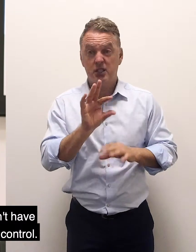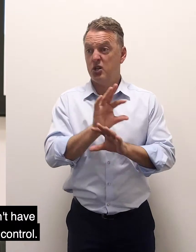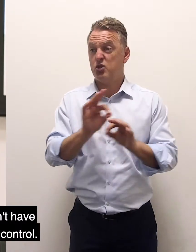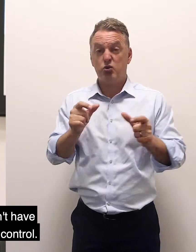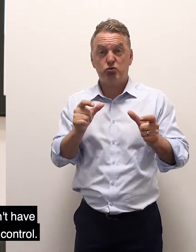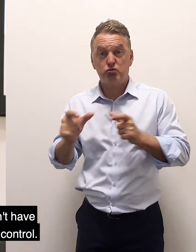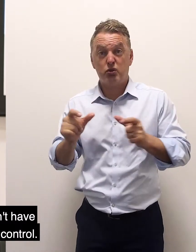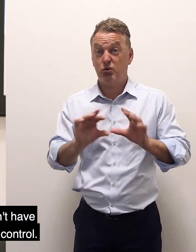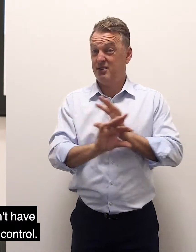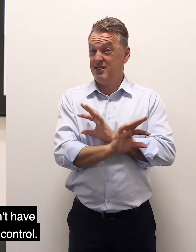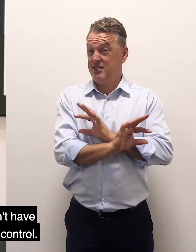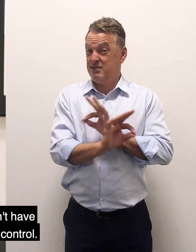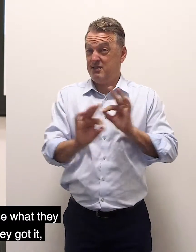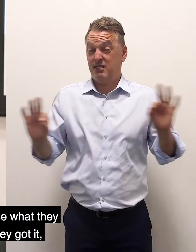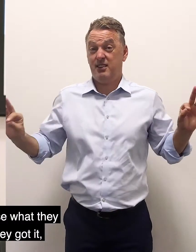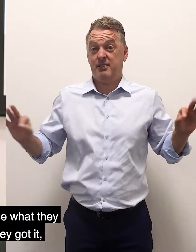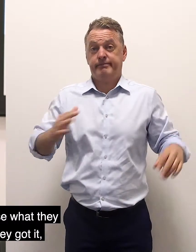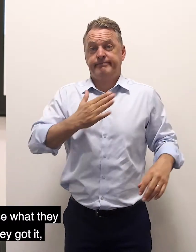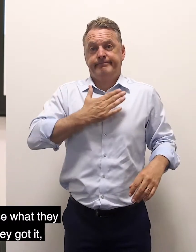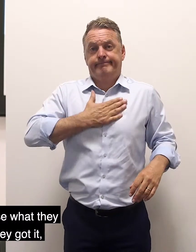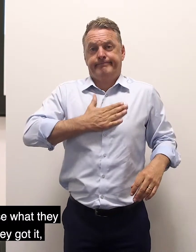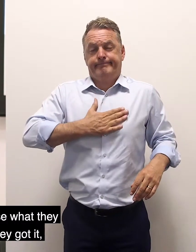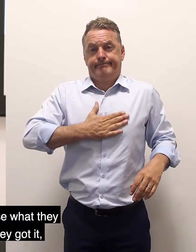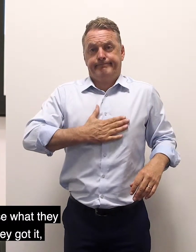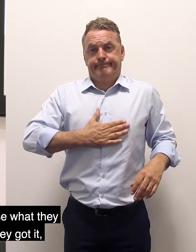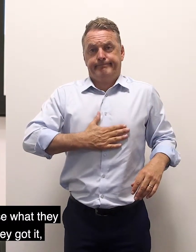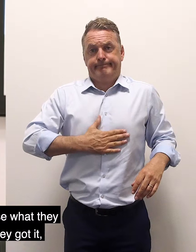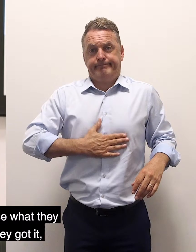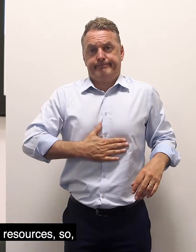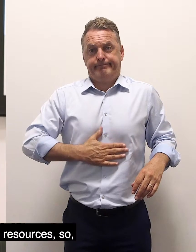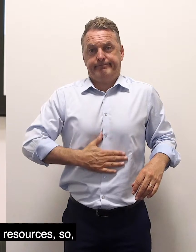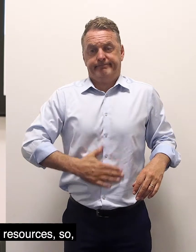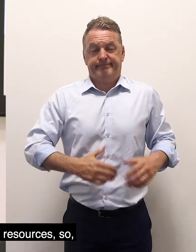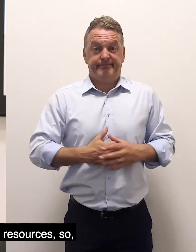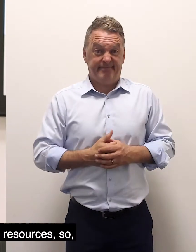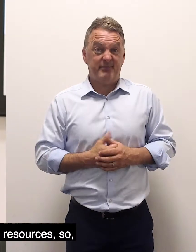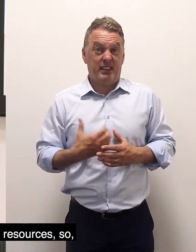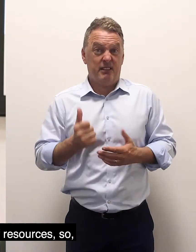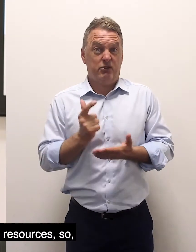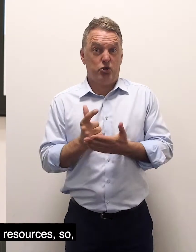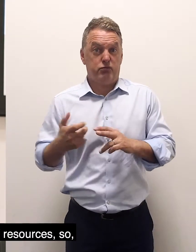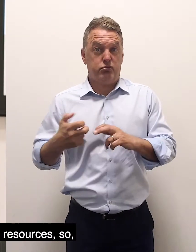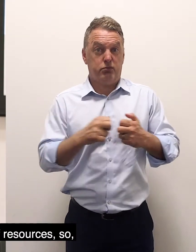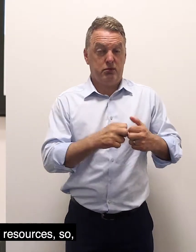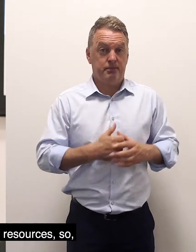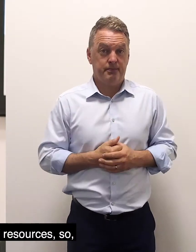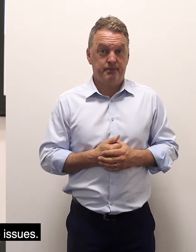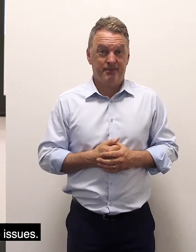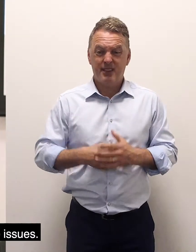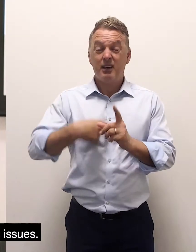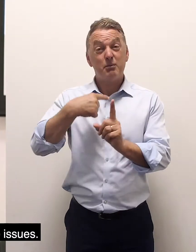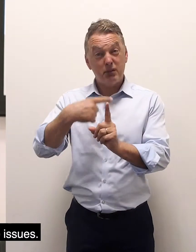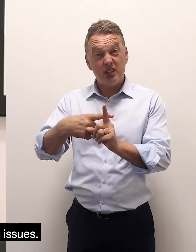So people didn't have any choice and control. They couldn't choose what they got, how often they got it. There was just a lack of resources. So there